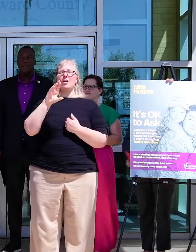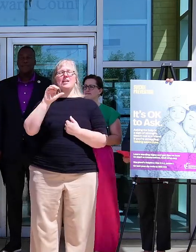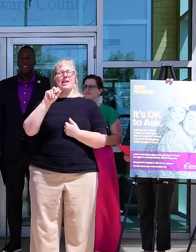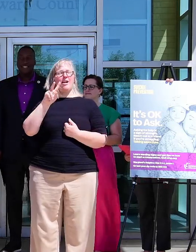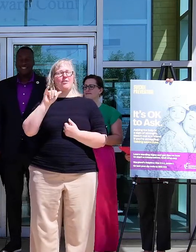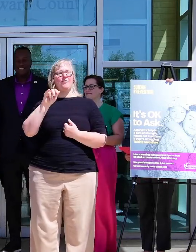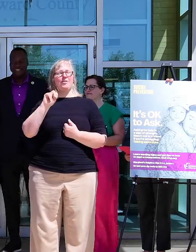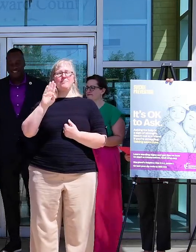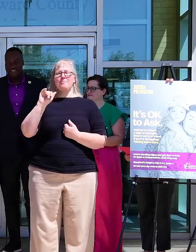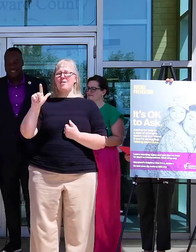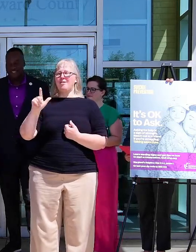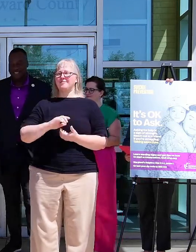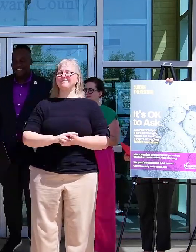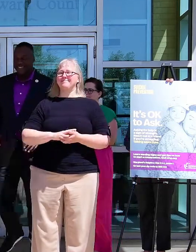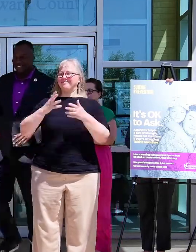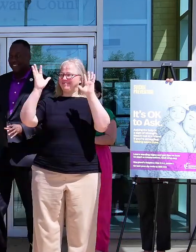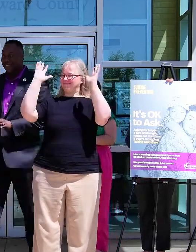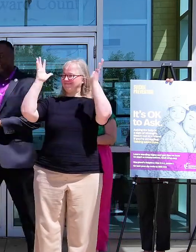Ball.